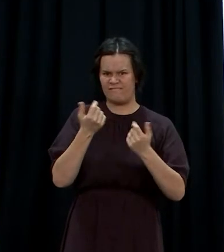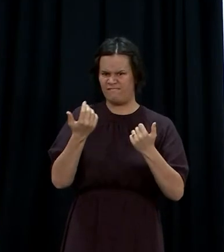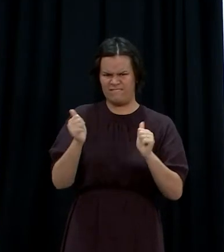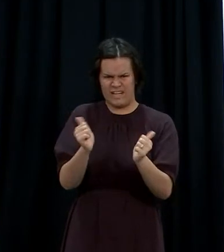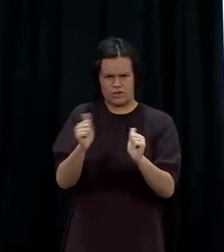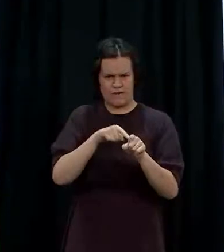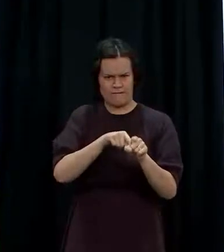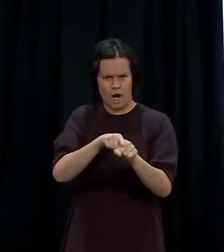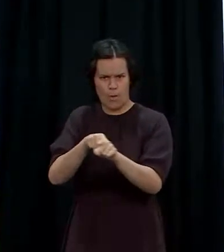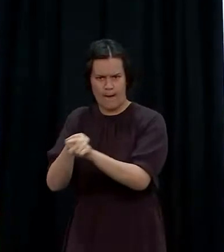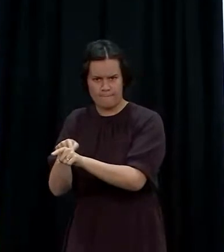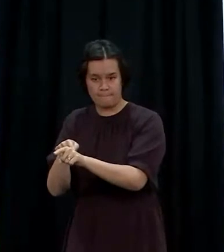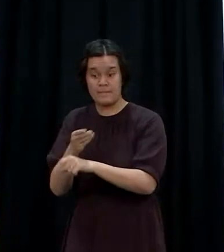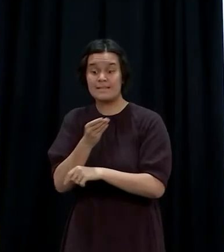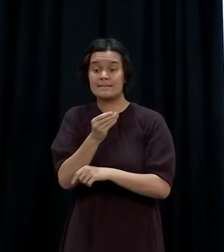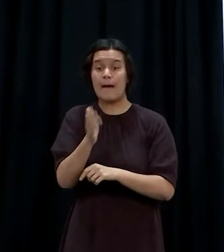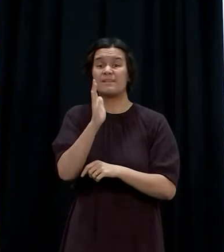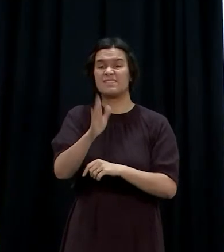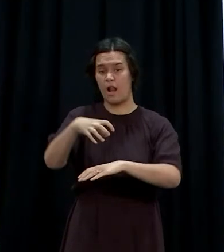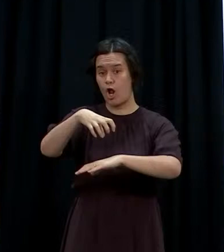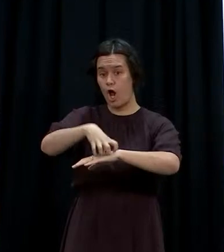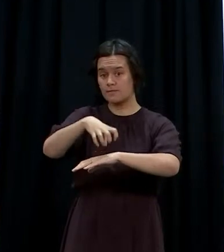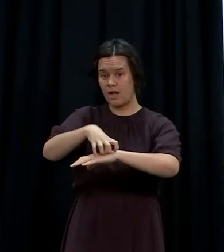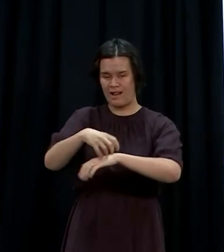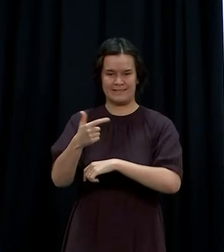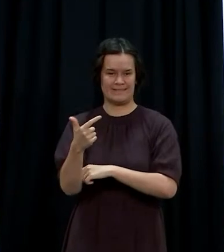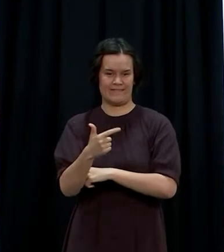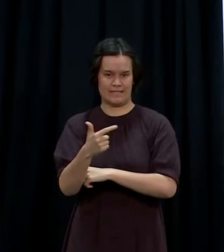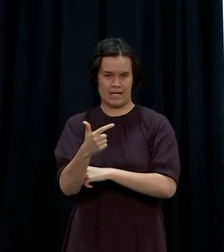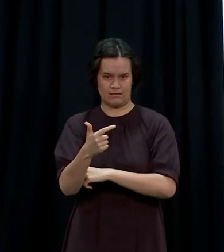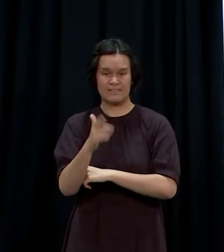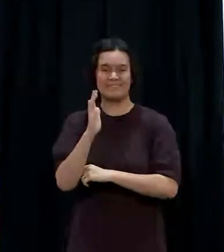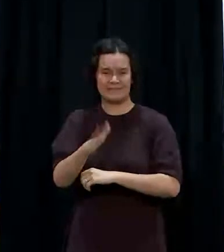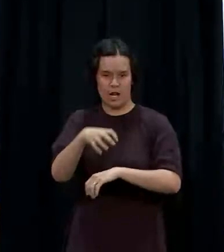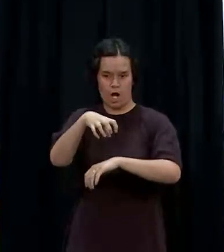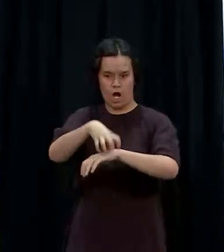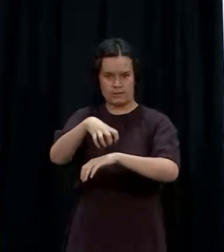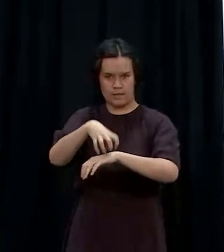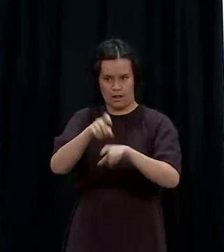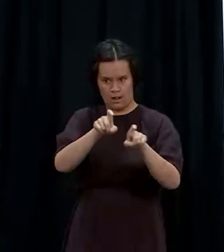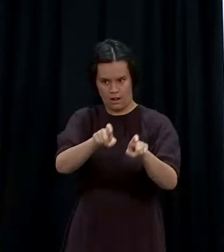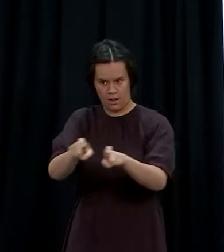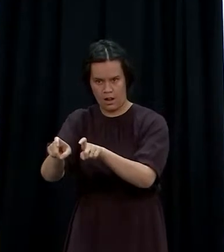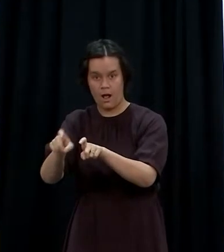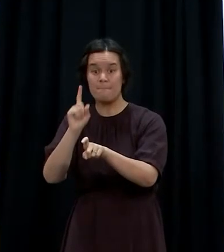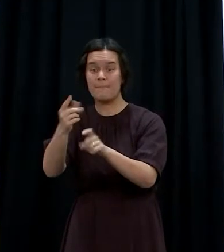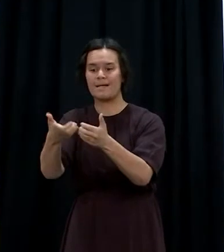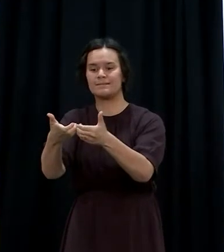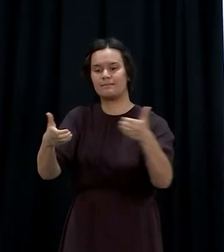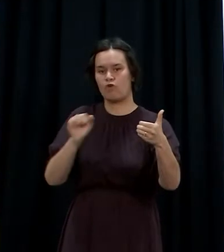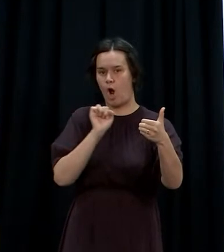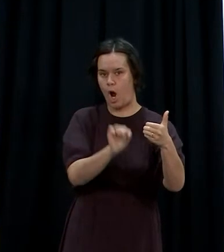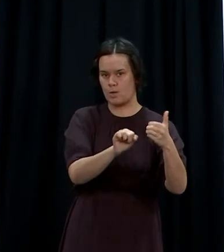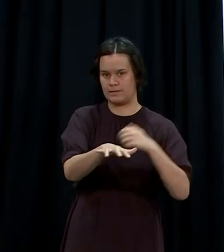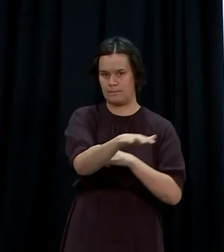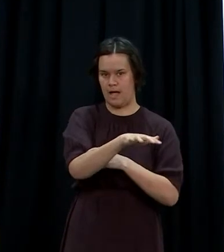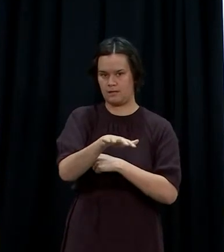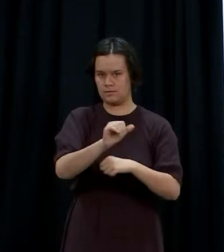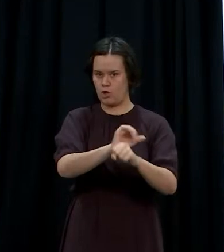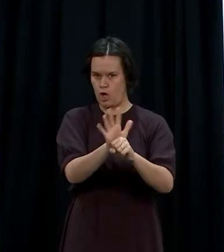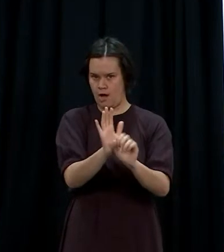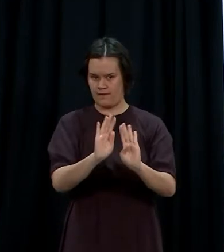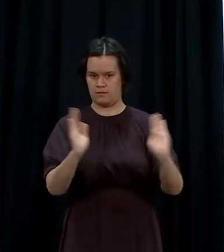and are isolated from other patients. The remainder had already been discharged but have been contacted and are isolating at home